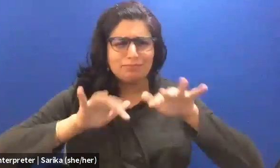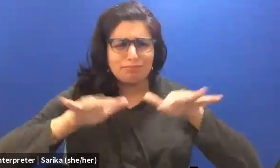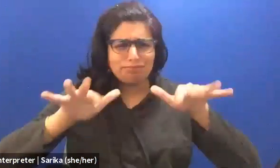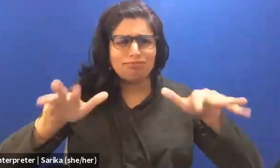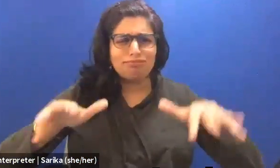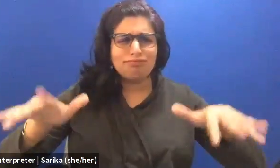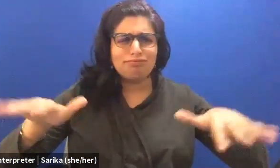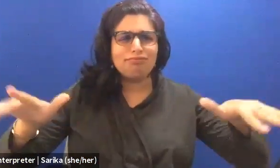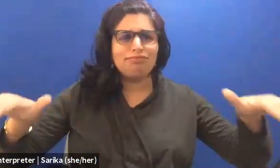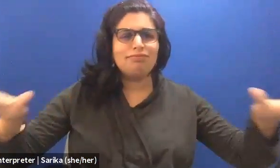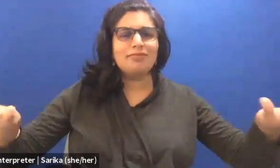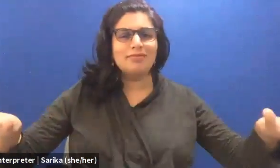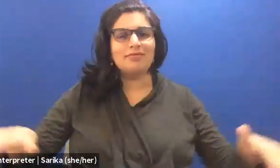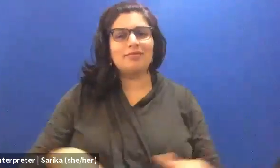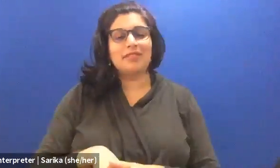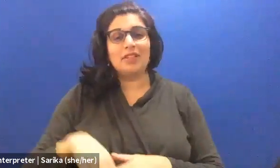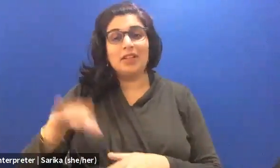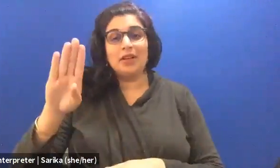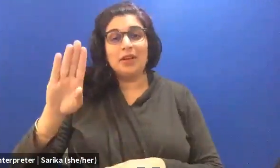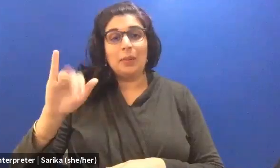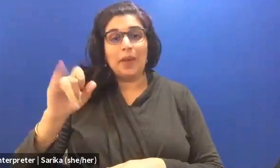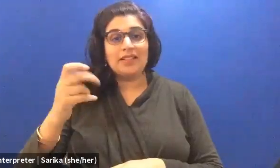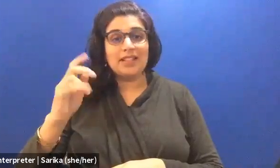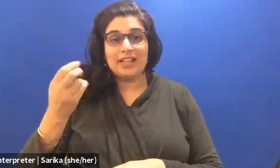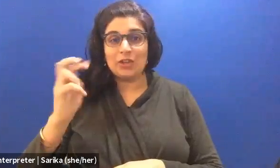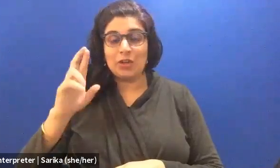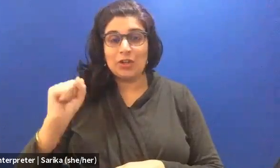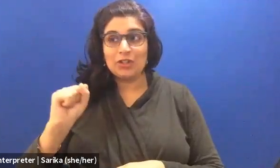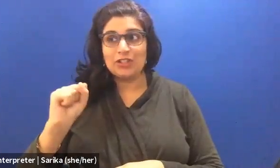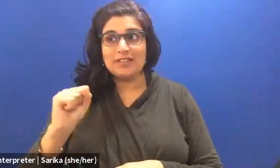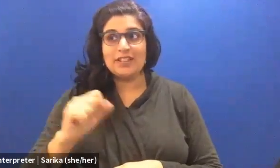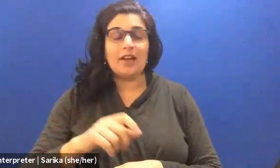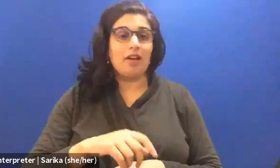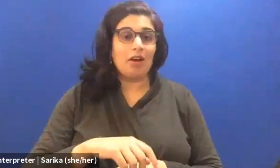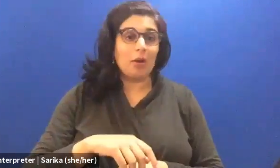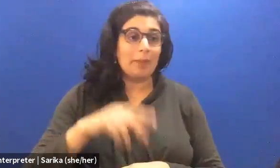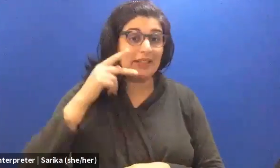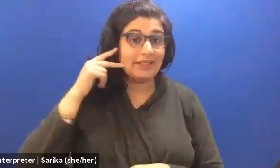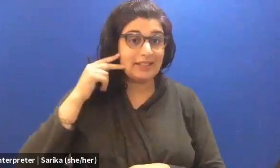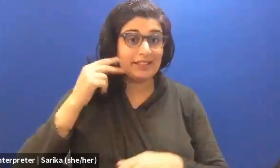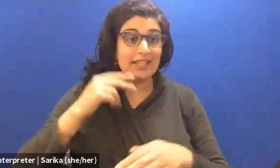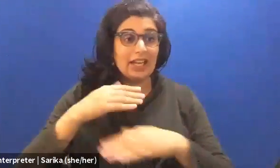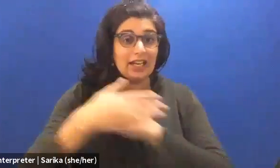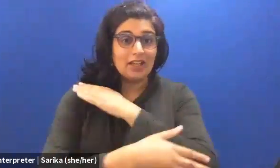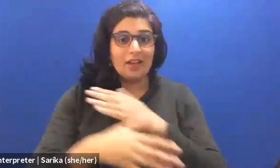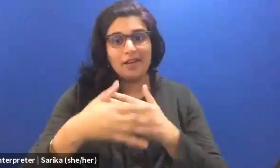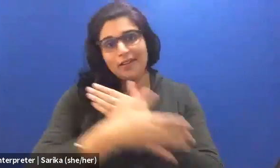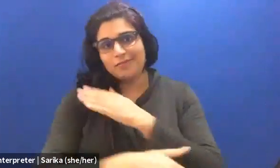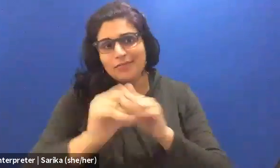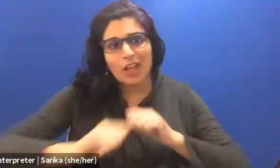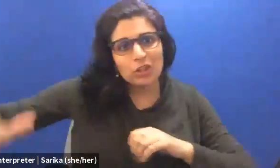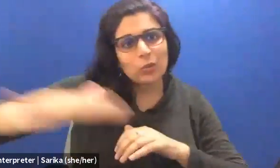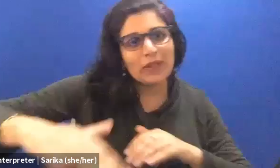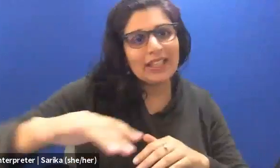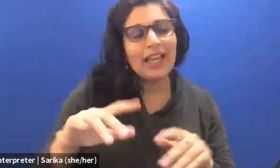it's bystanders in Indian country and in tribal communities. So today we're going to talk